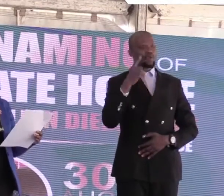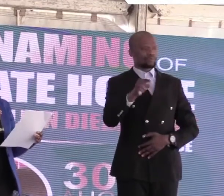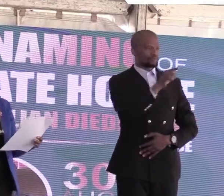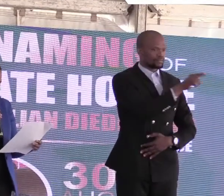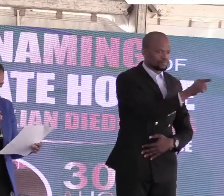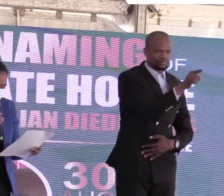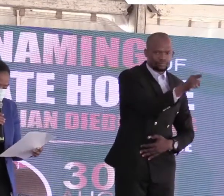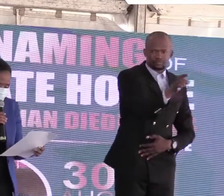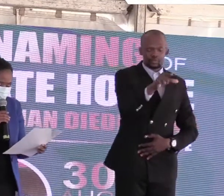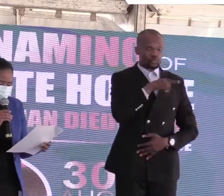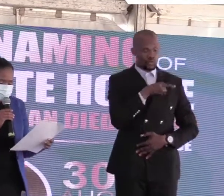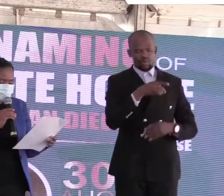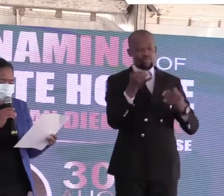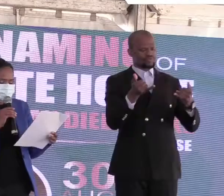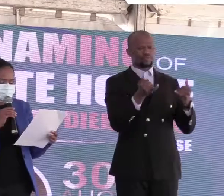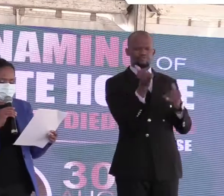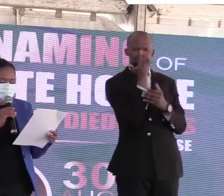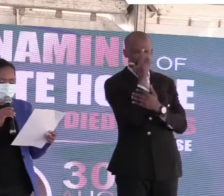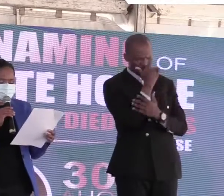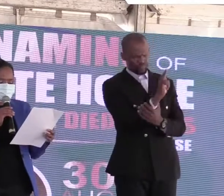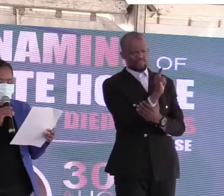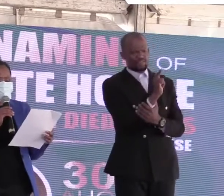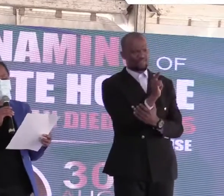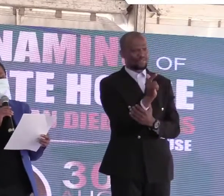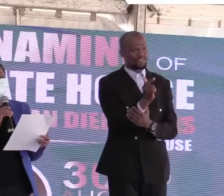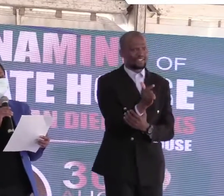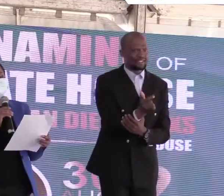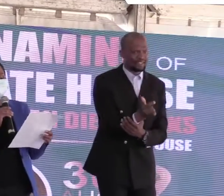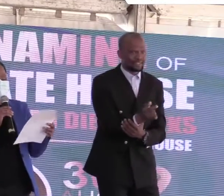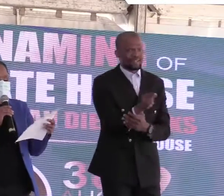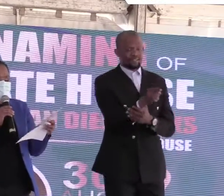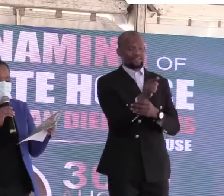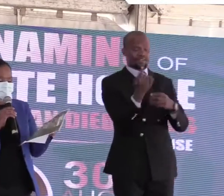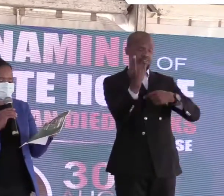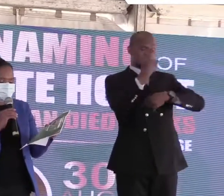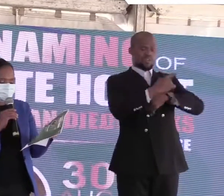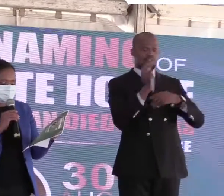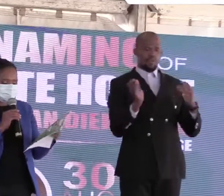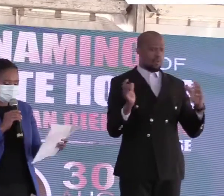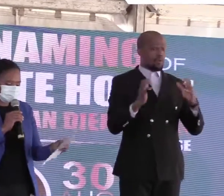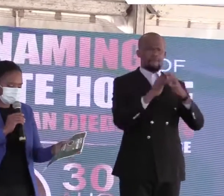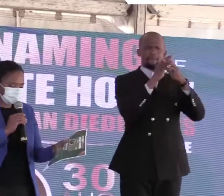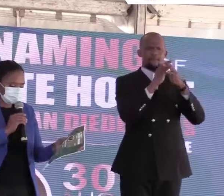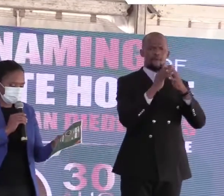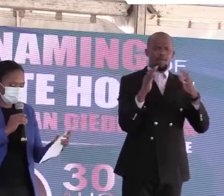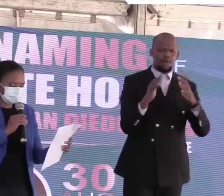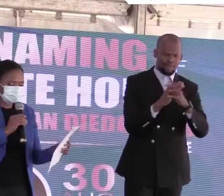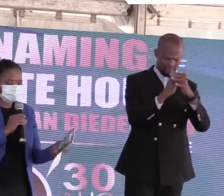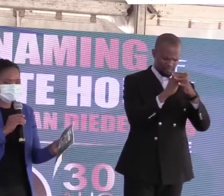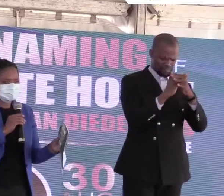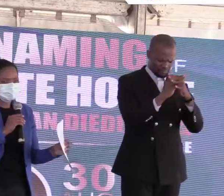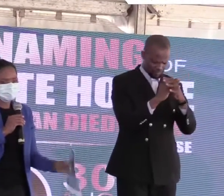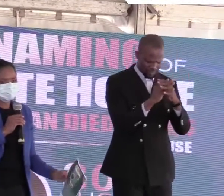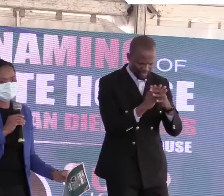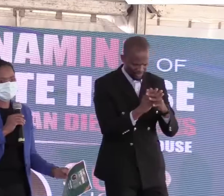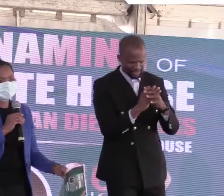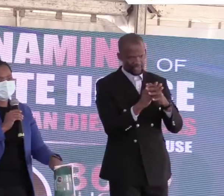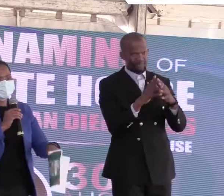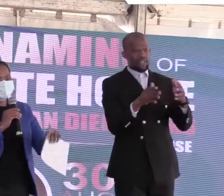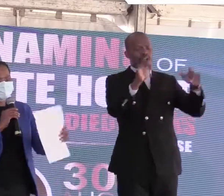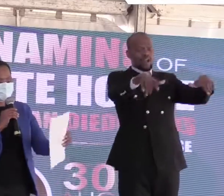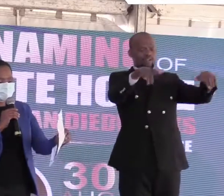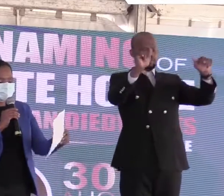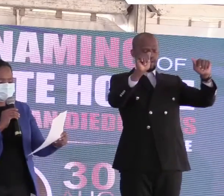Today is very beautiful, and it is a collaboration of the